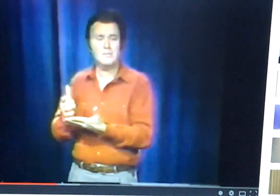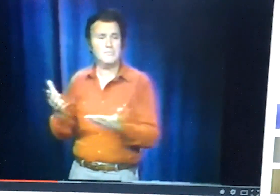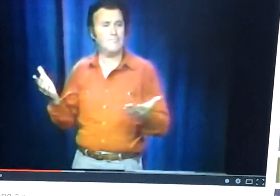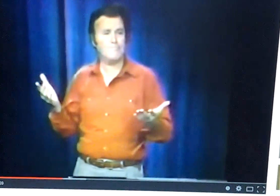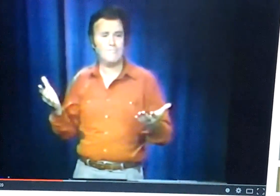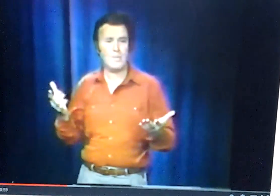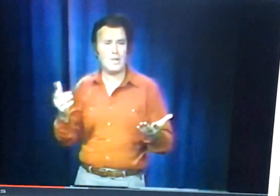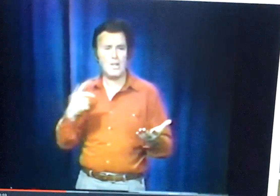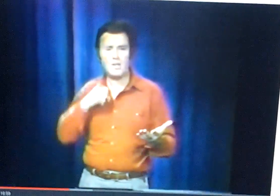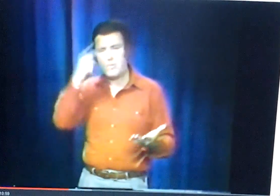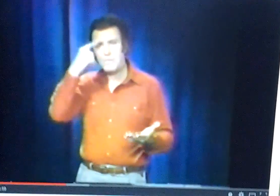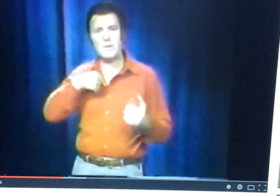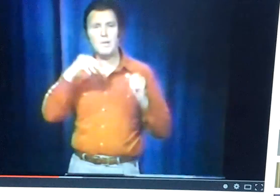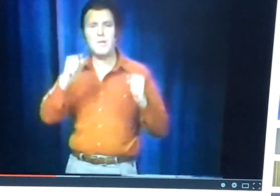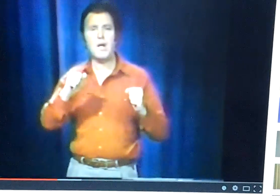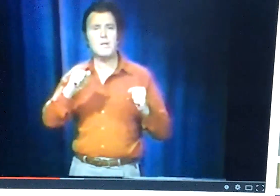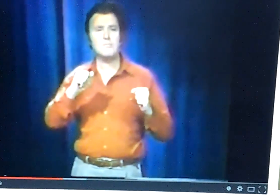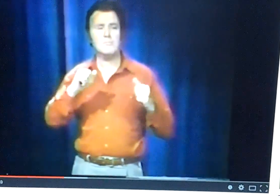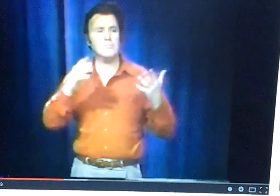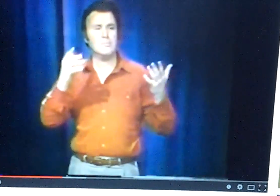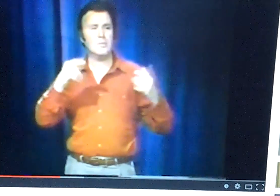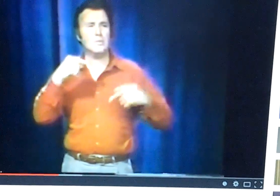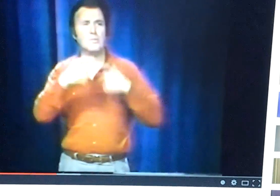It seemed easy.